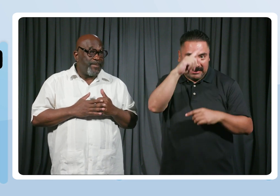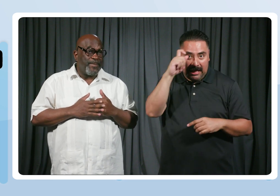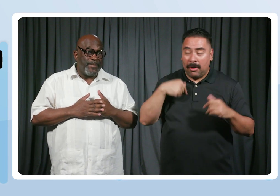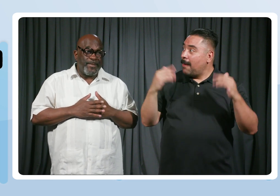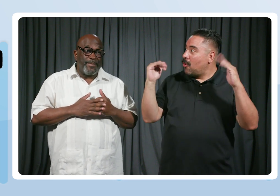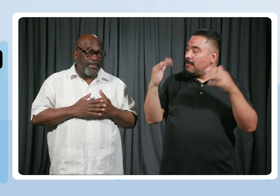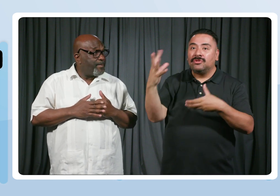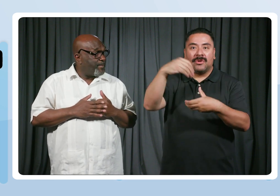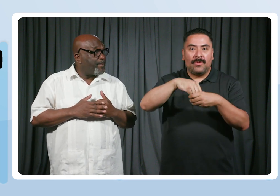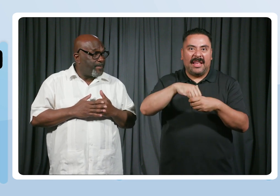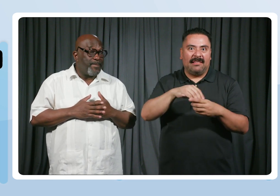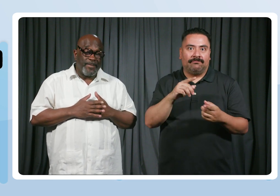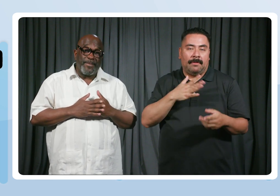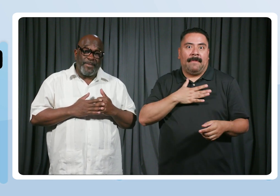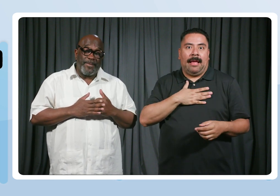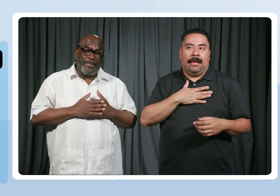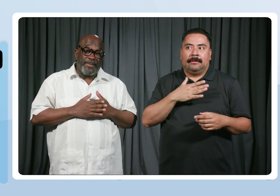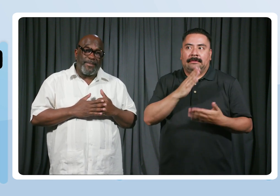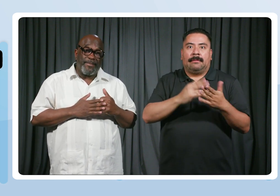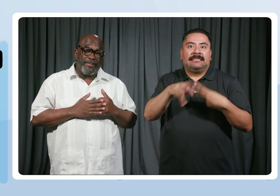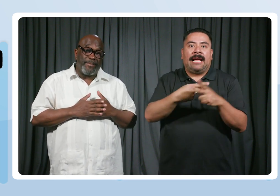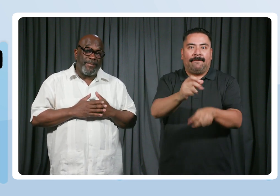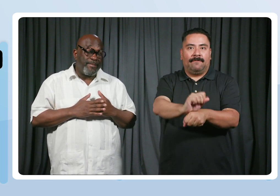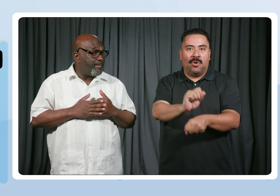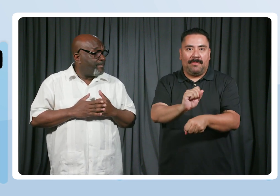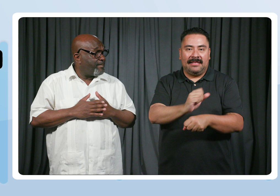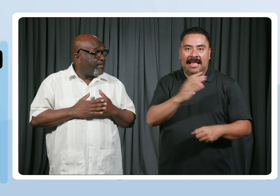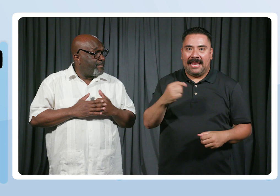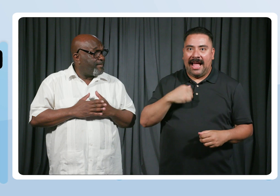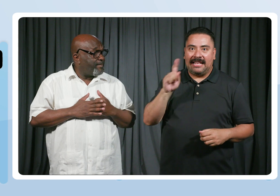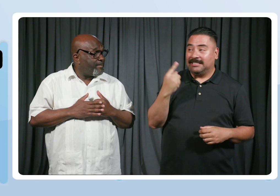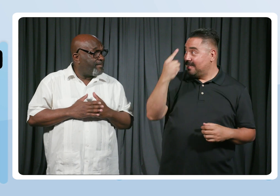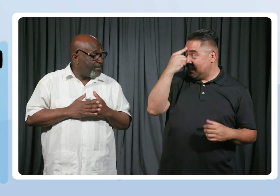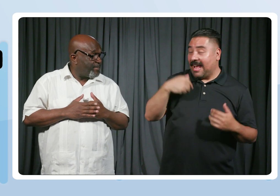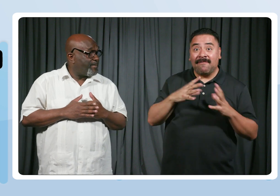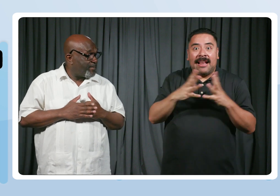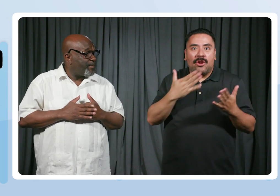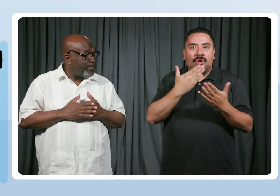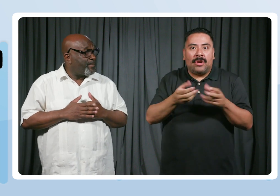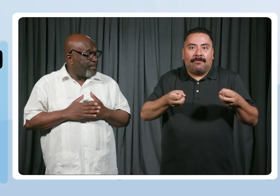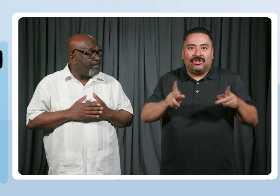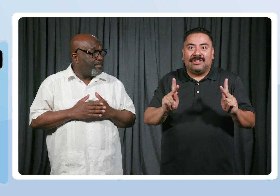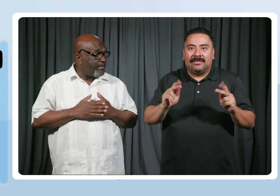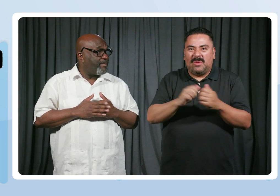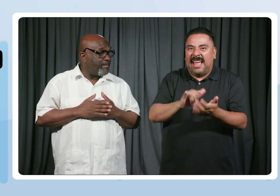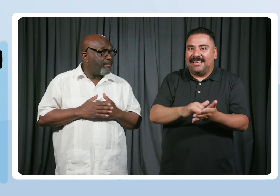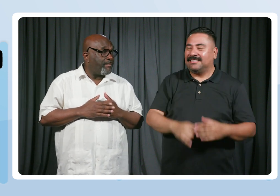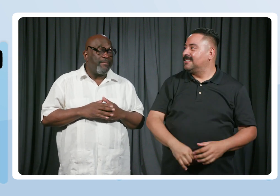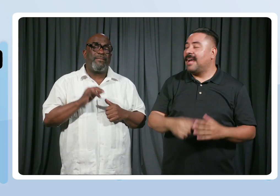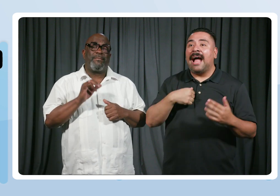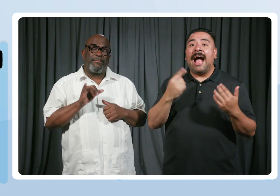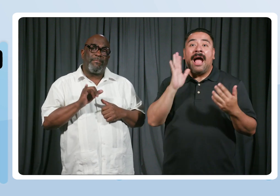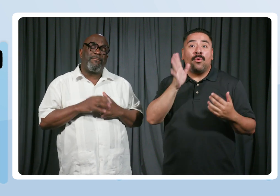to incorporate that into some sort of employment. And I just think that there's a lot of really good opportunities with that. So